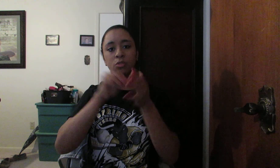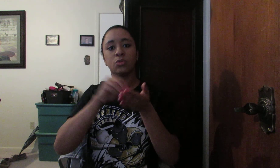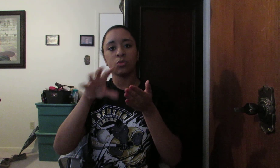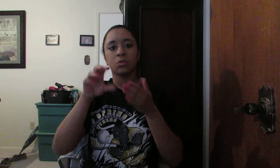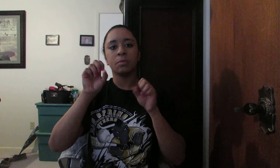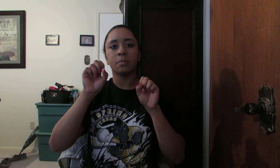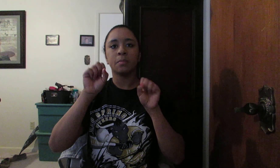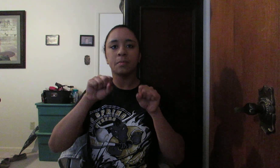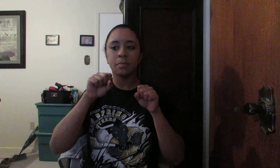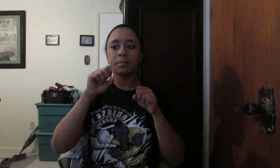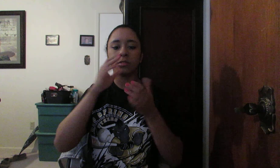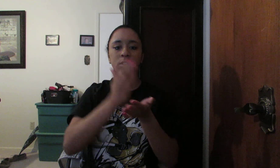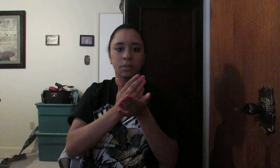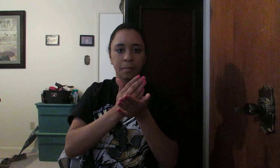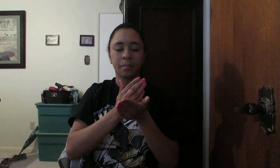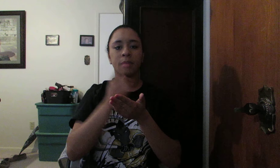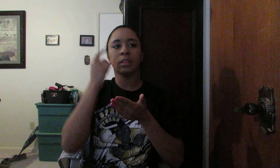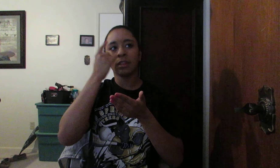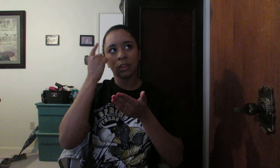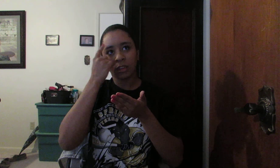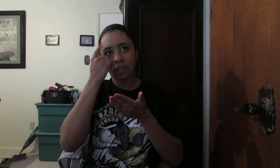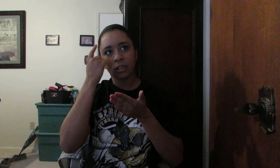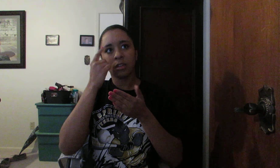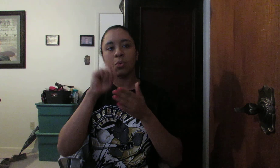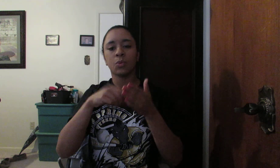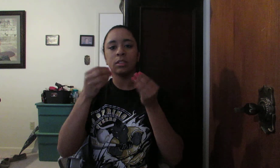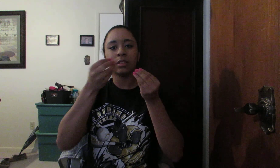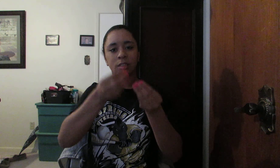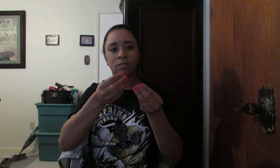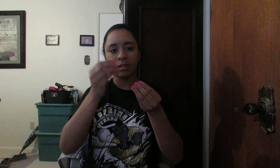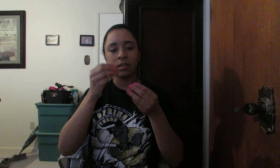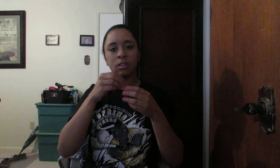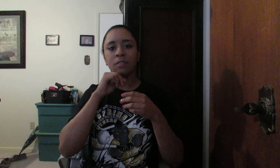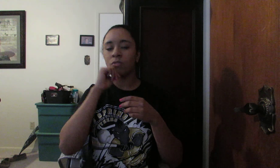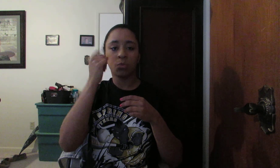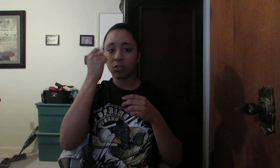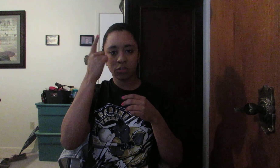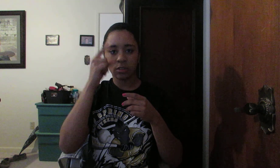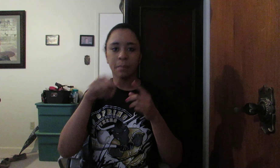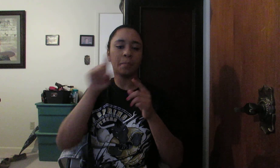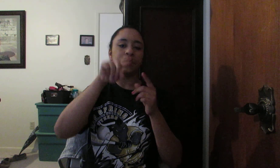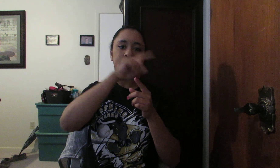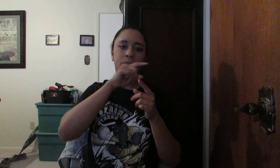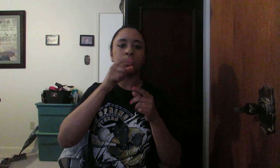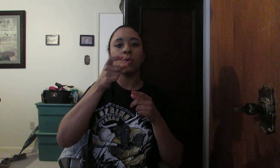to stop, think about what's been presented to them, and if they don't understand, back up,